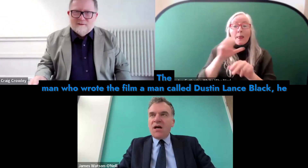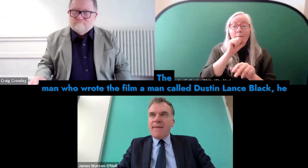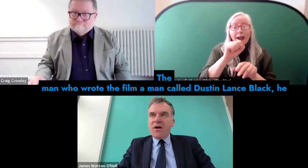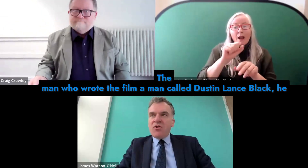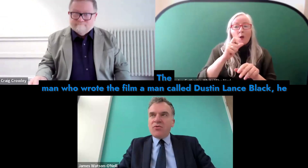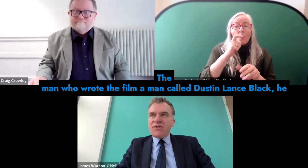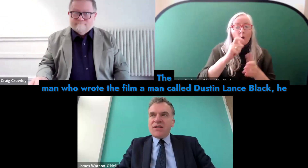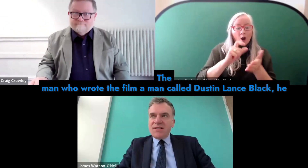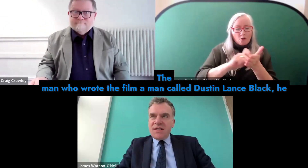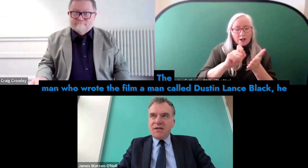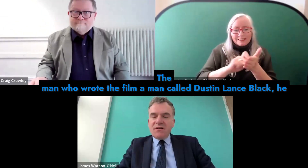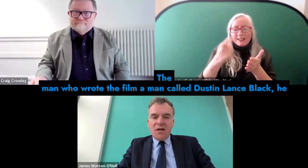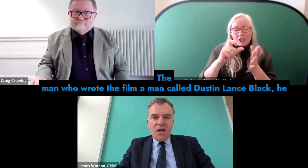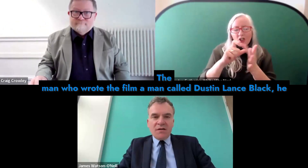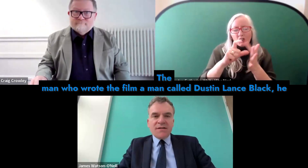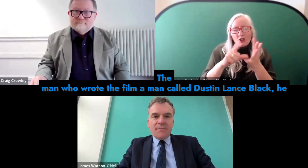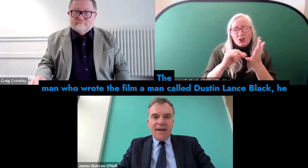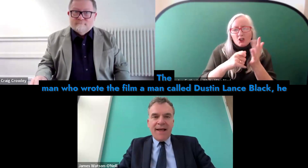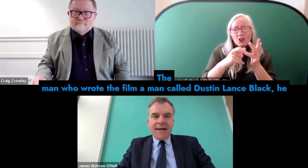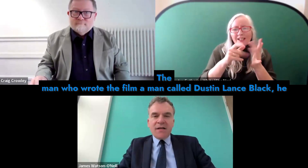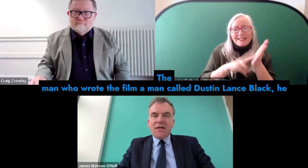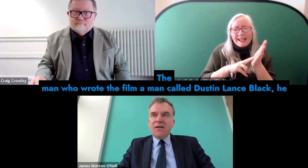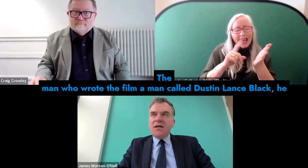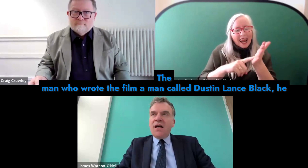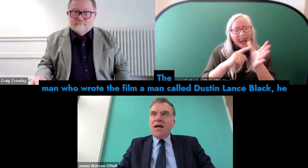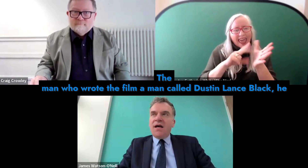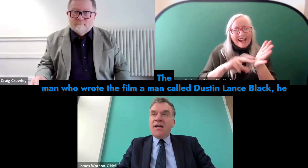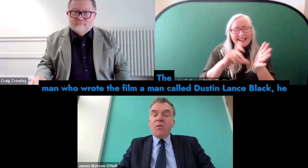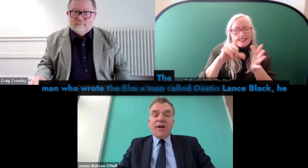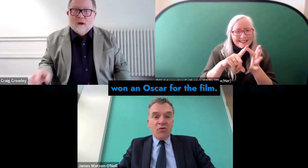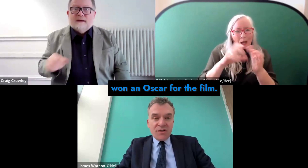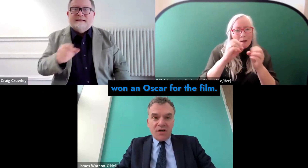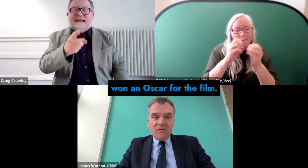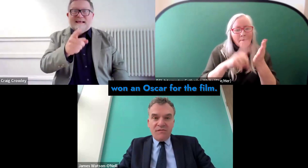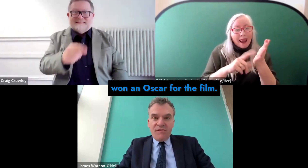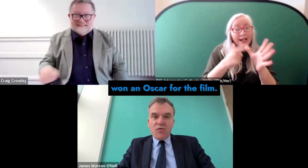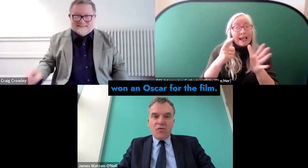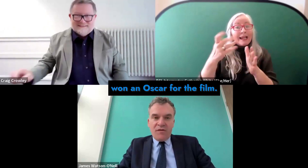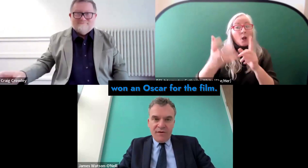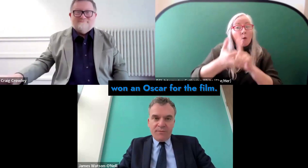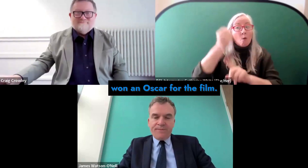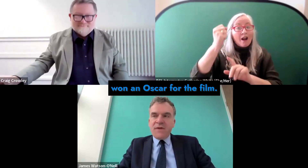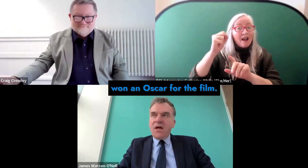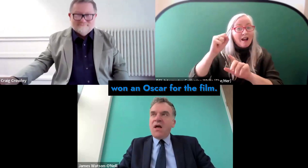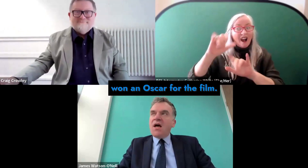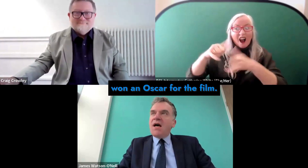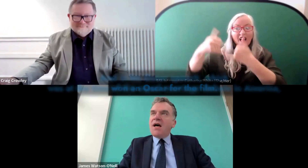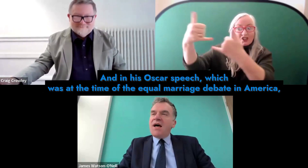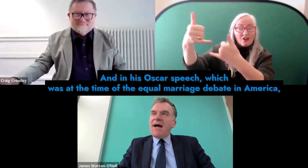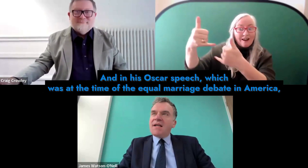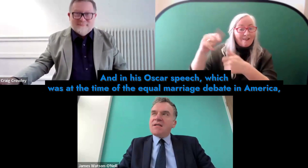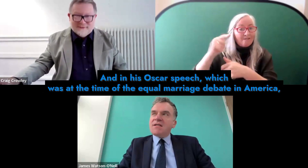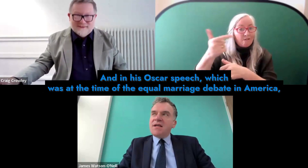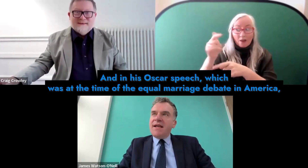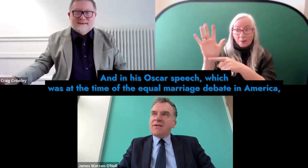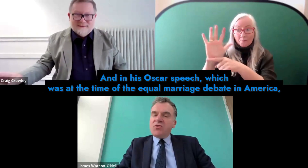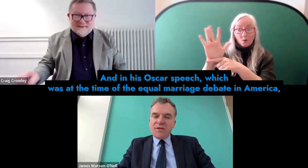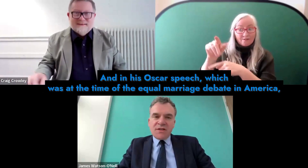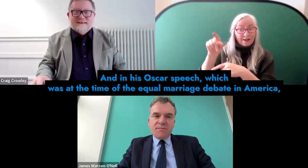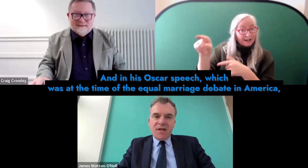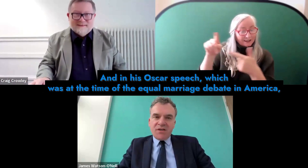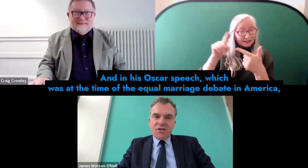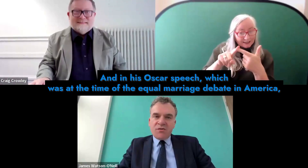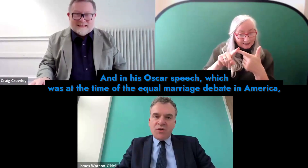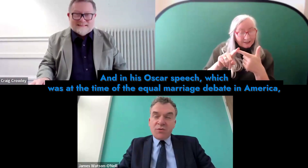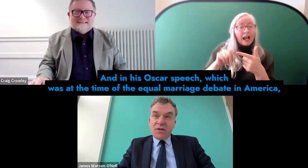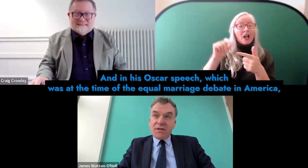film, a man called Dustin Lance Black, he won an Oscar for the film. And in his